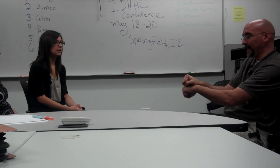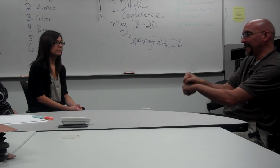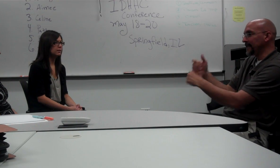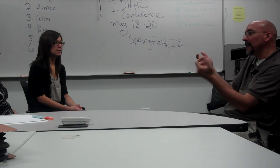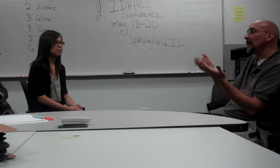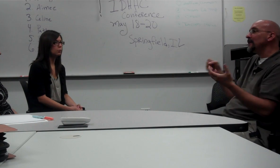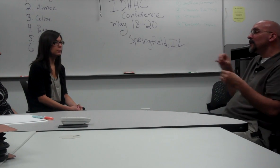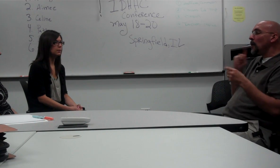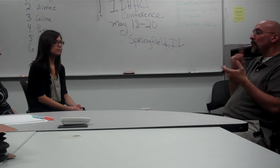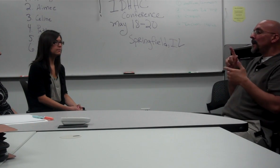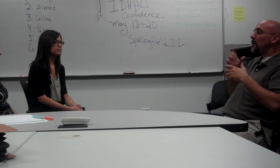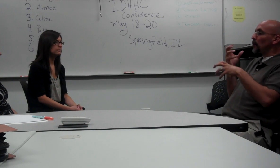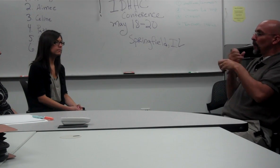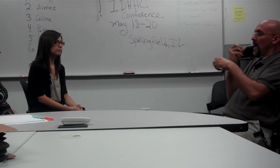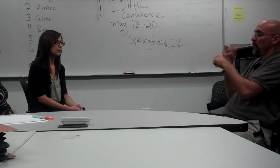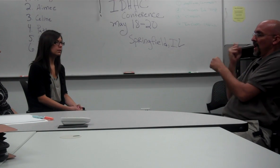arrive at that appointment.